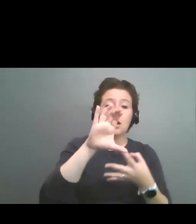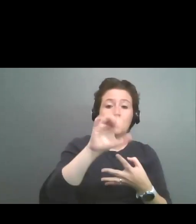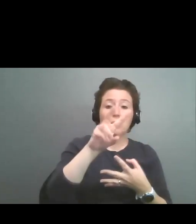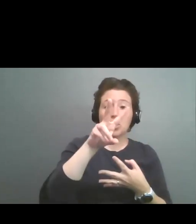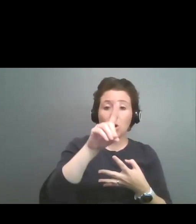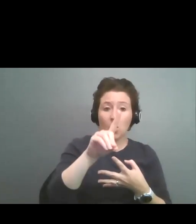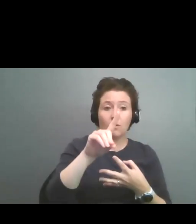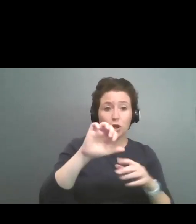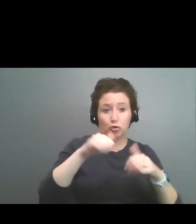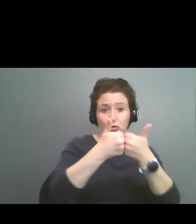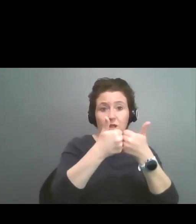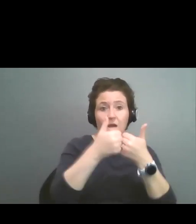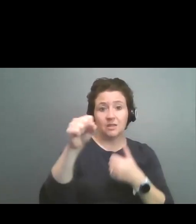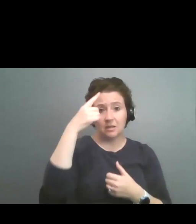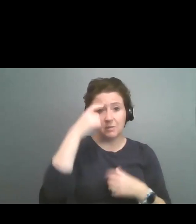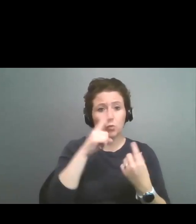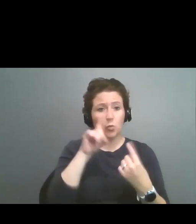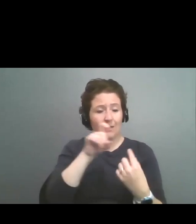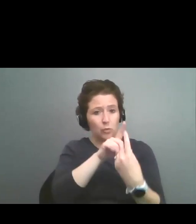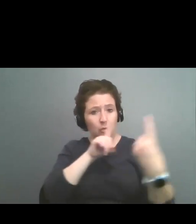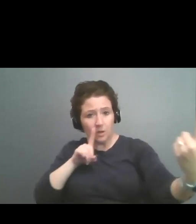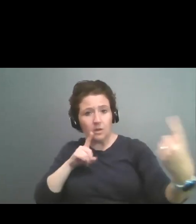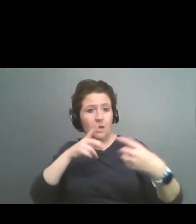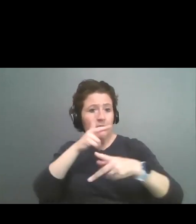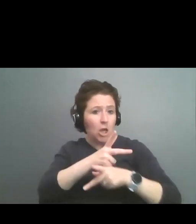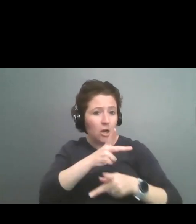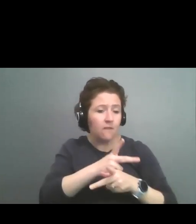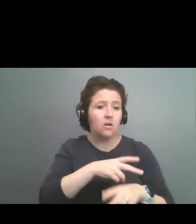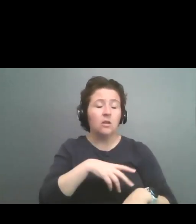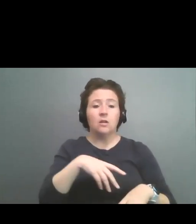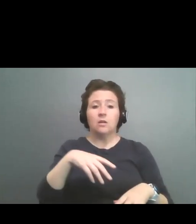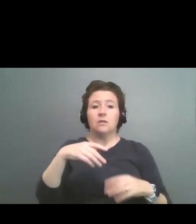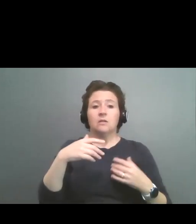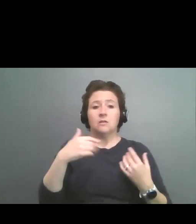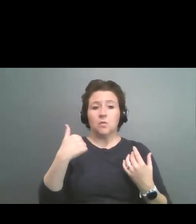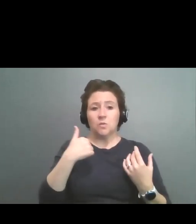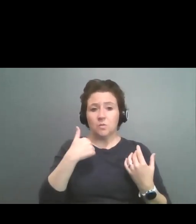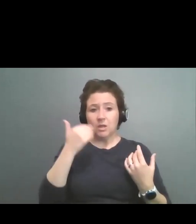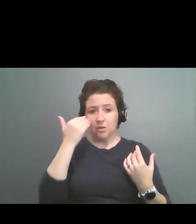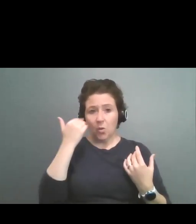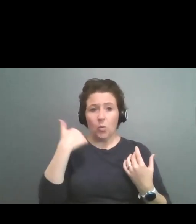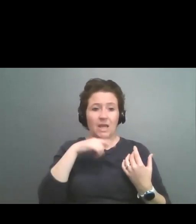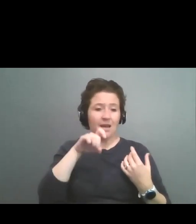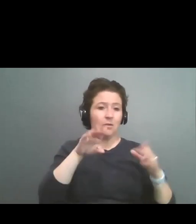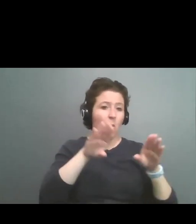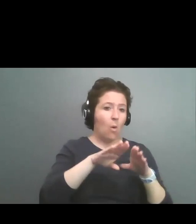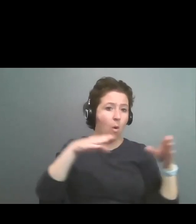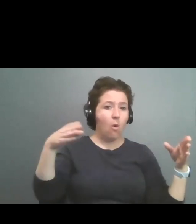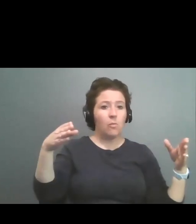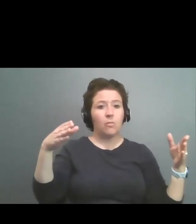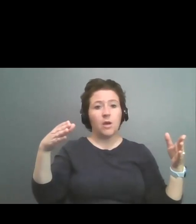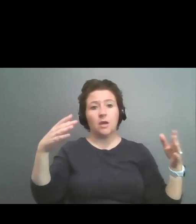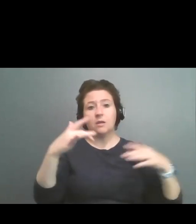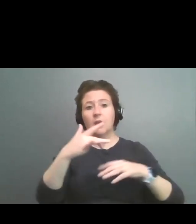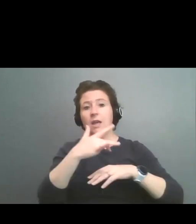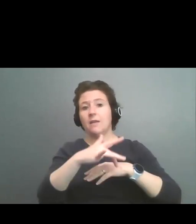for all of us because of social distancing. So just in knowing that we will have to open and be available